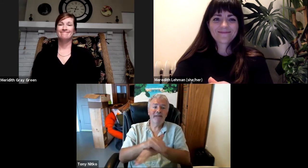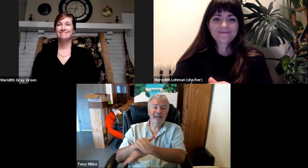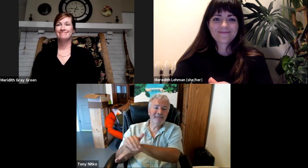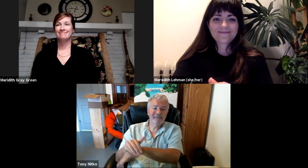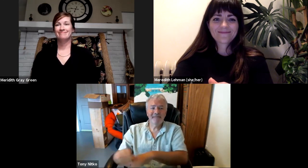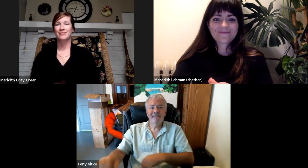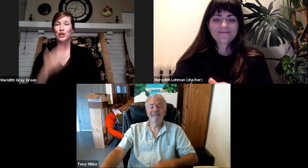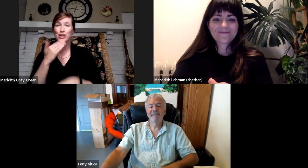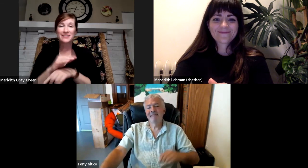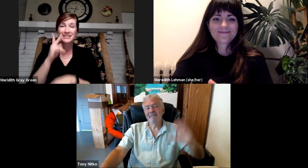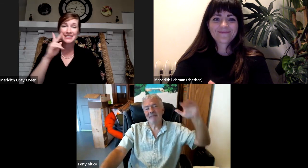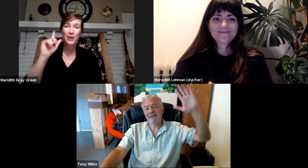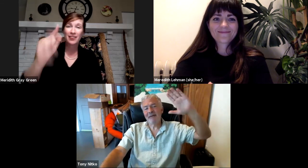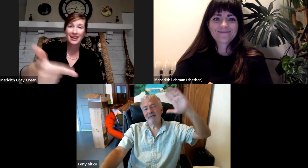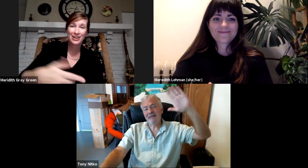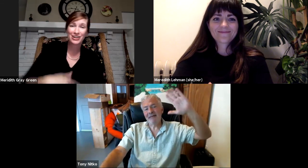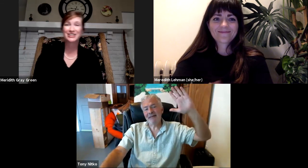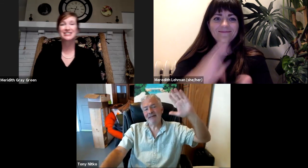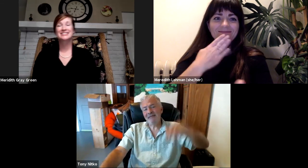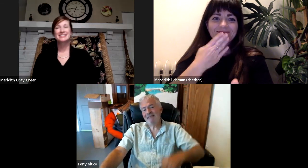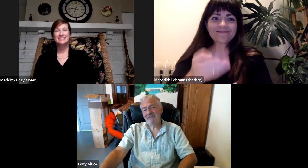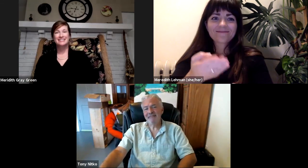I appreciate it. Thank you, everyone, and have a good evening.